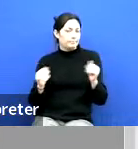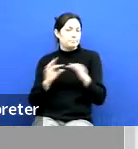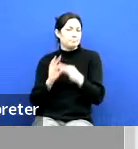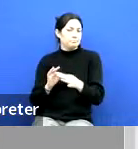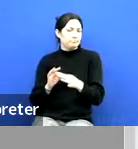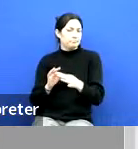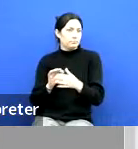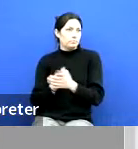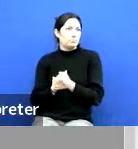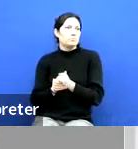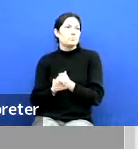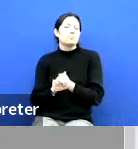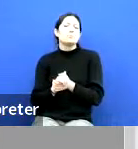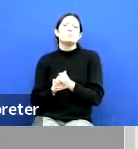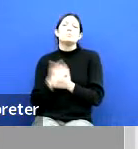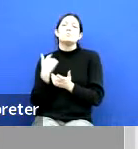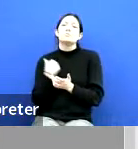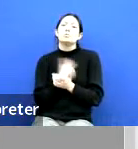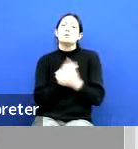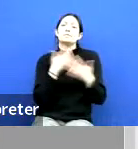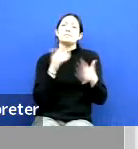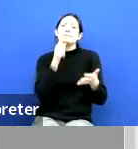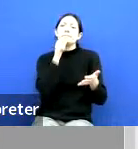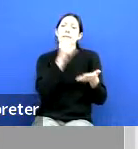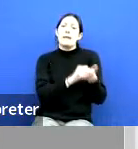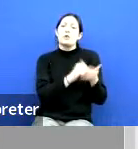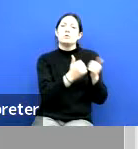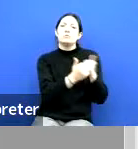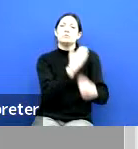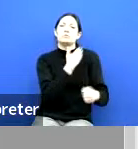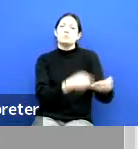we did receive a letter discussing the,